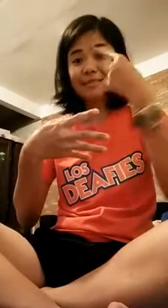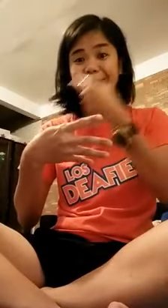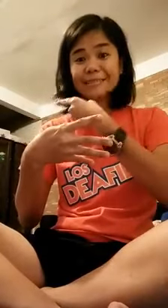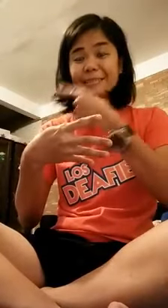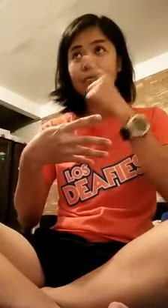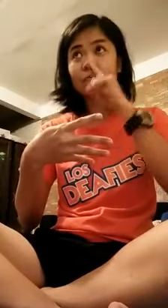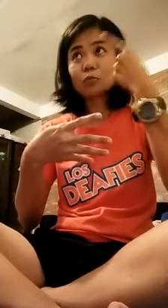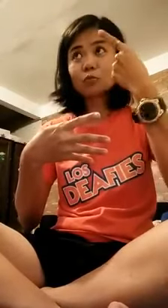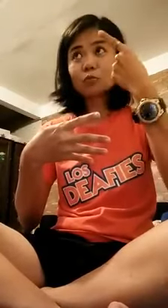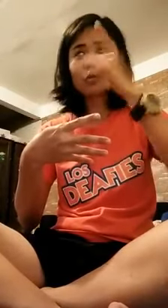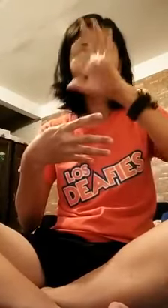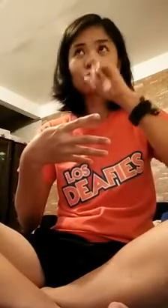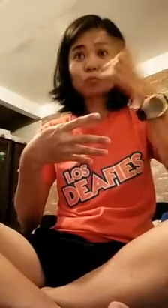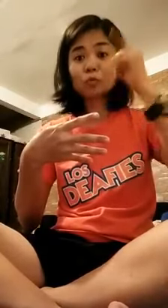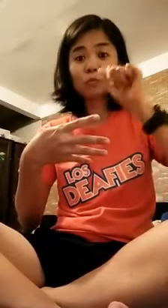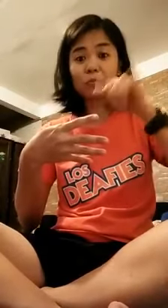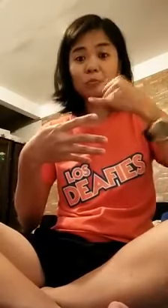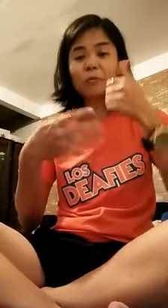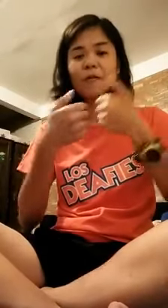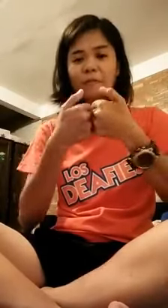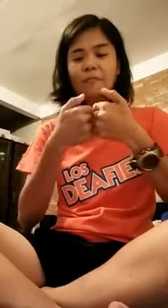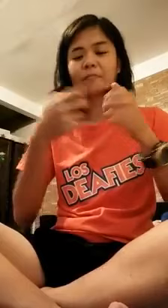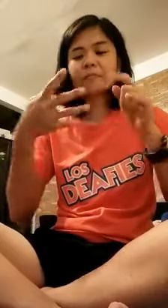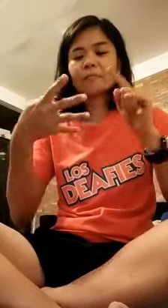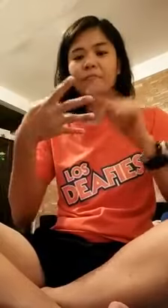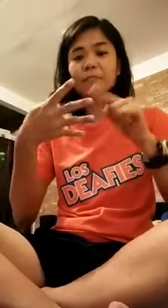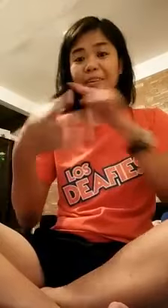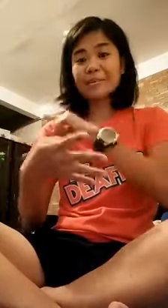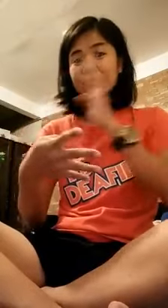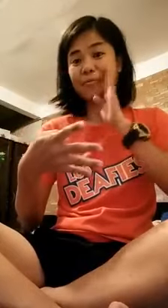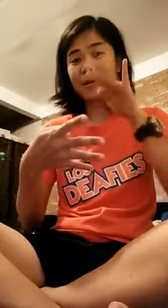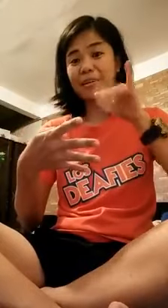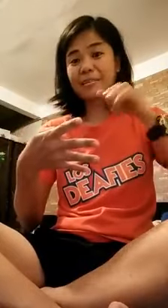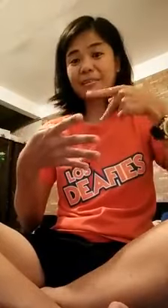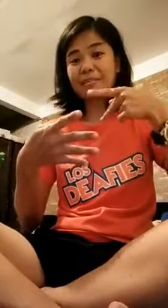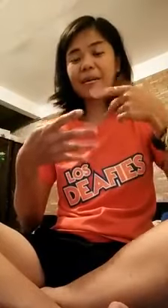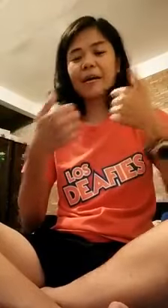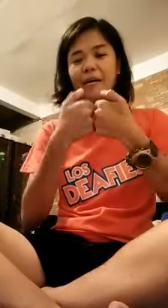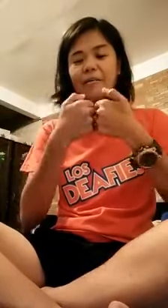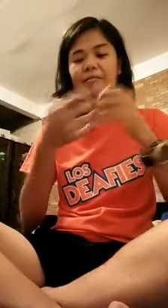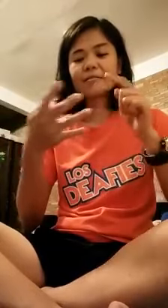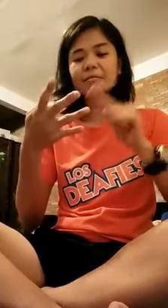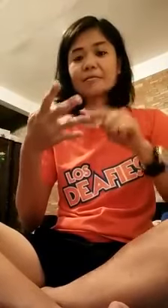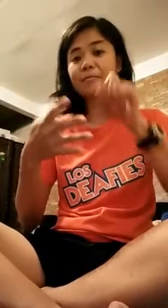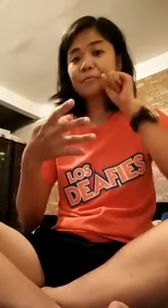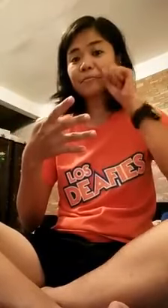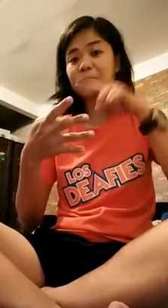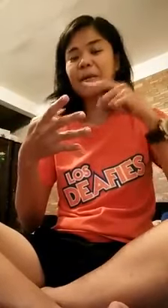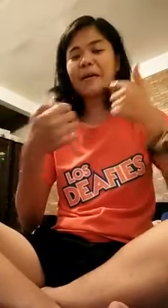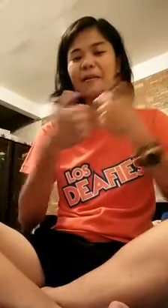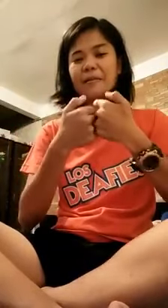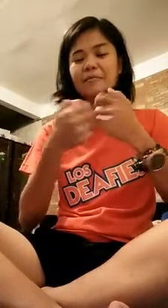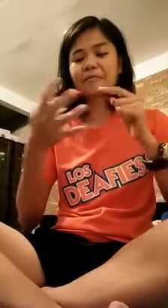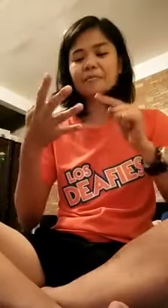It still works. Oh, yeah. So we're going to get this lovely brownish key here. We're going to to the first boss.